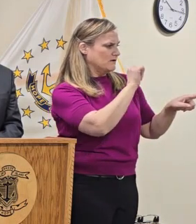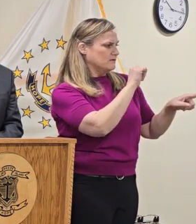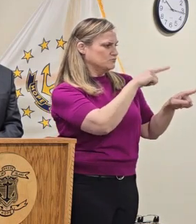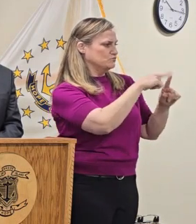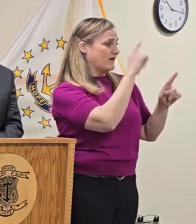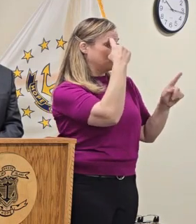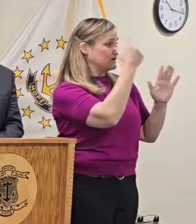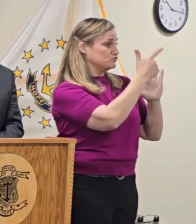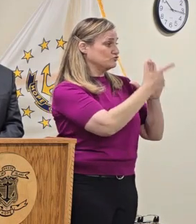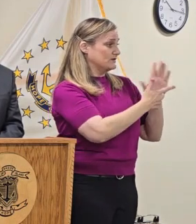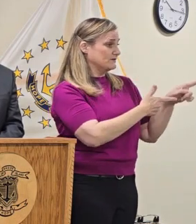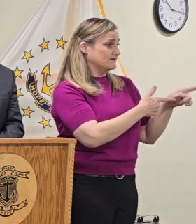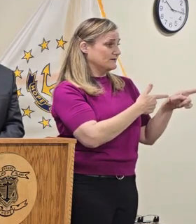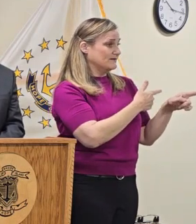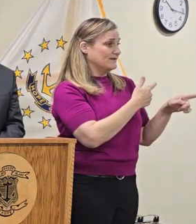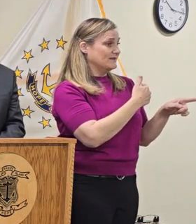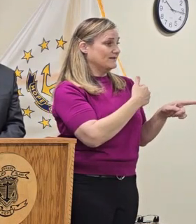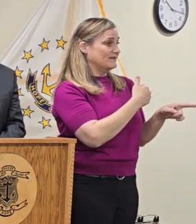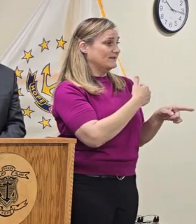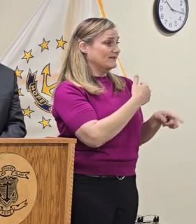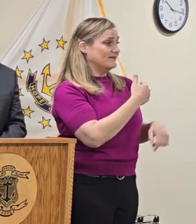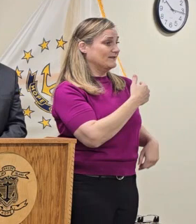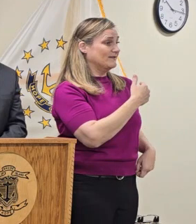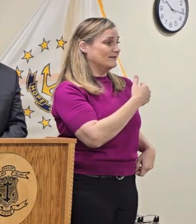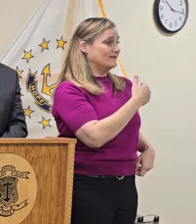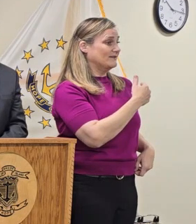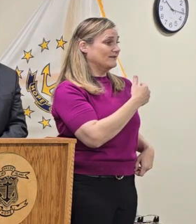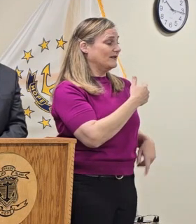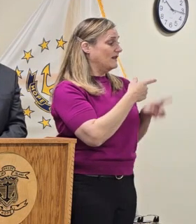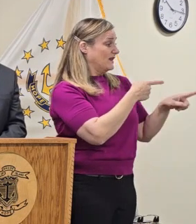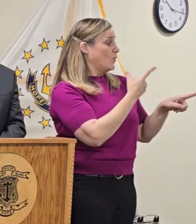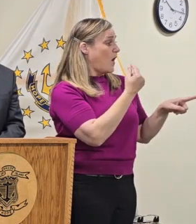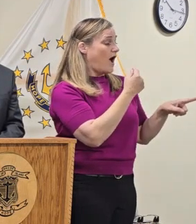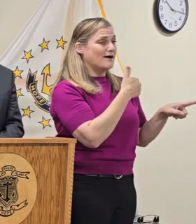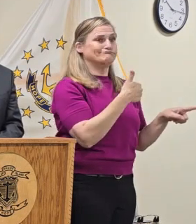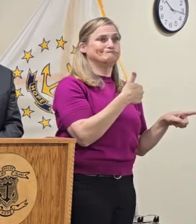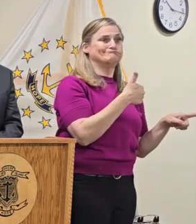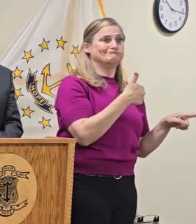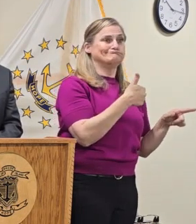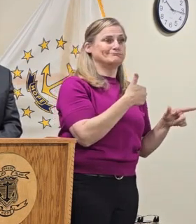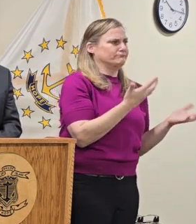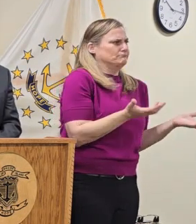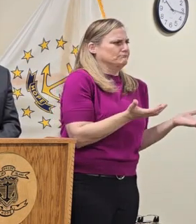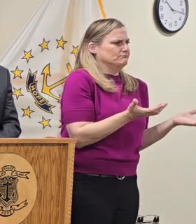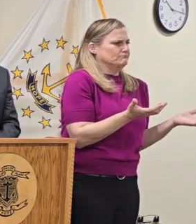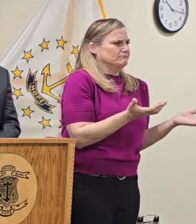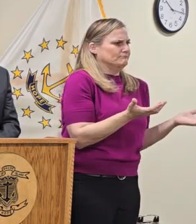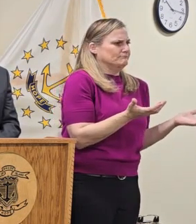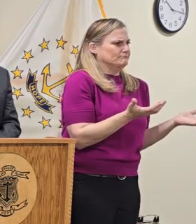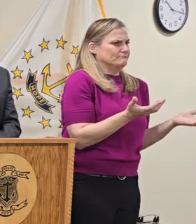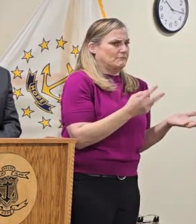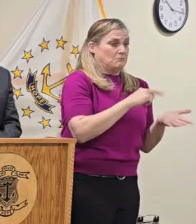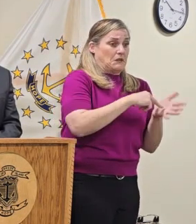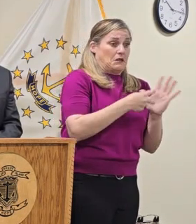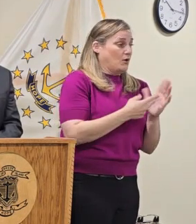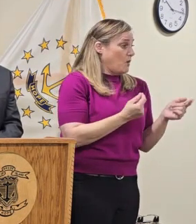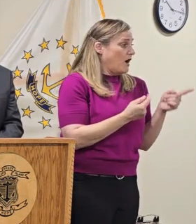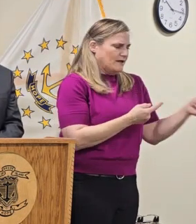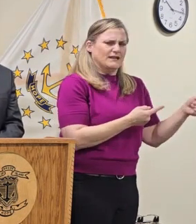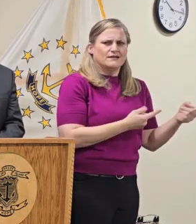And then he gave me a little thumbs up. But he also indicated that he had confidence that we had things well under control. And as I